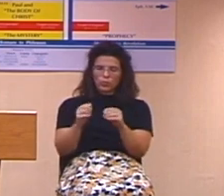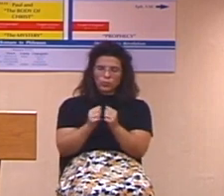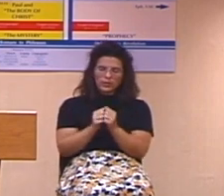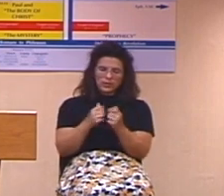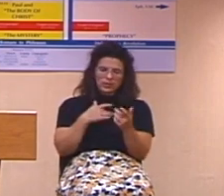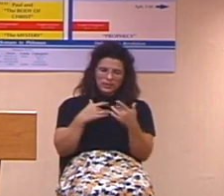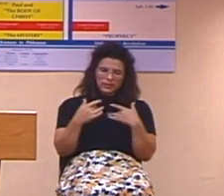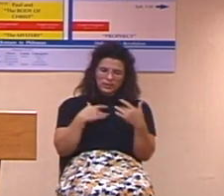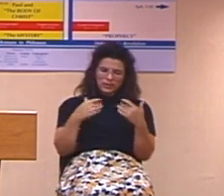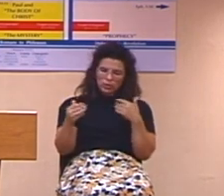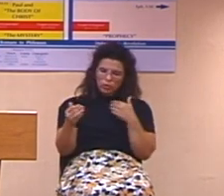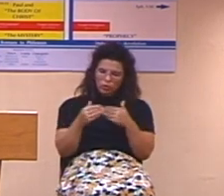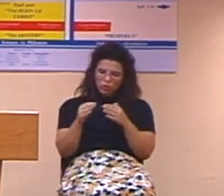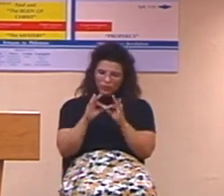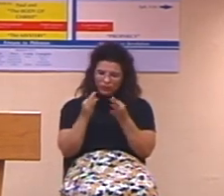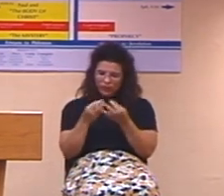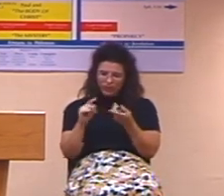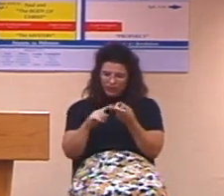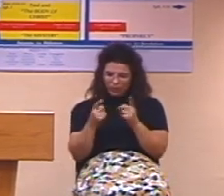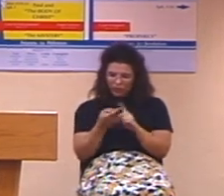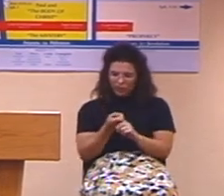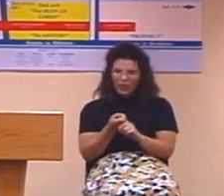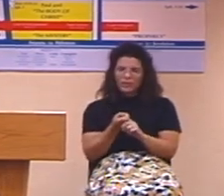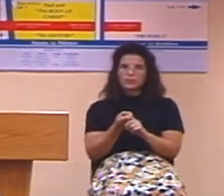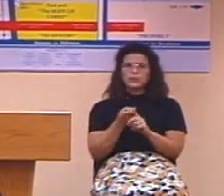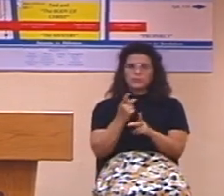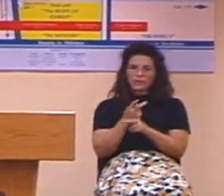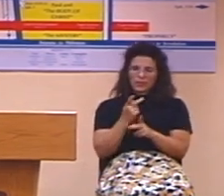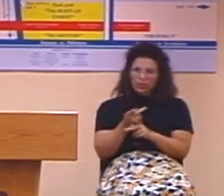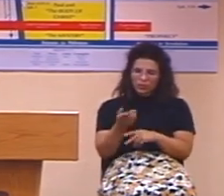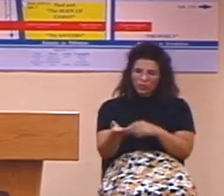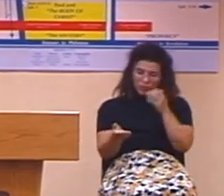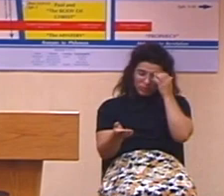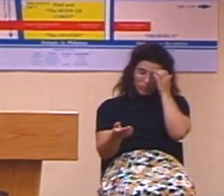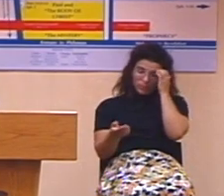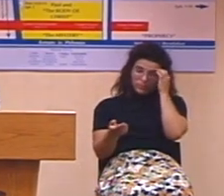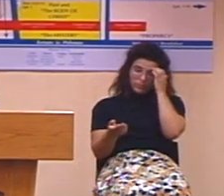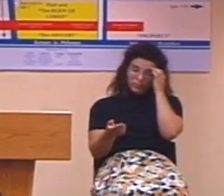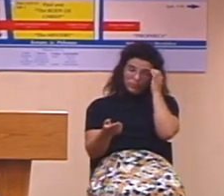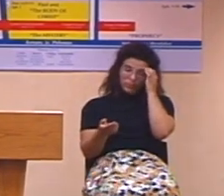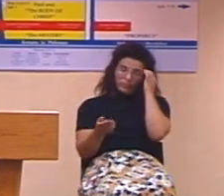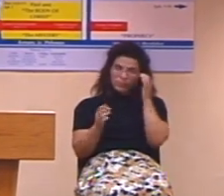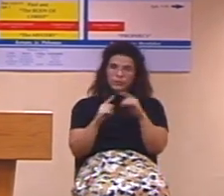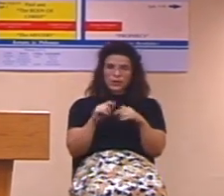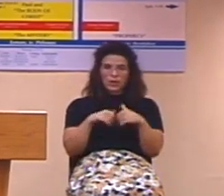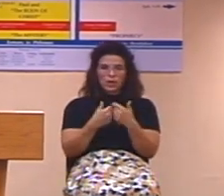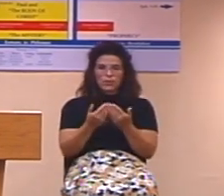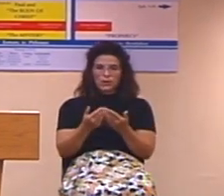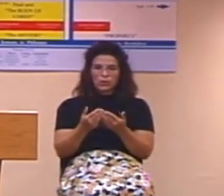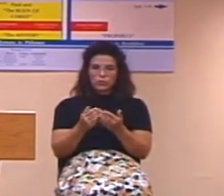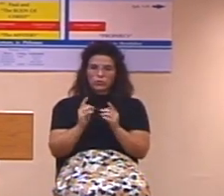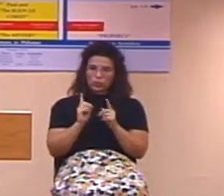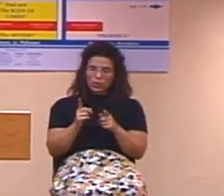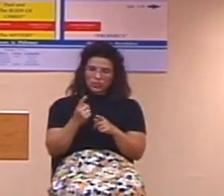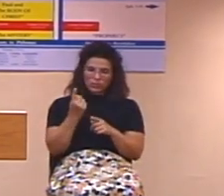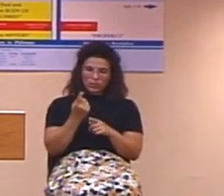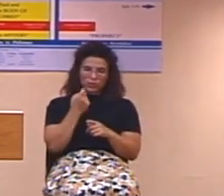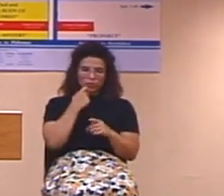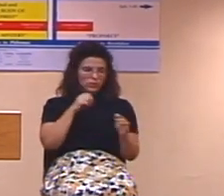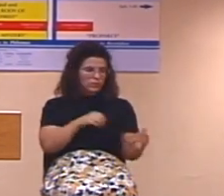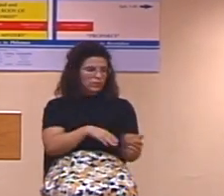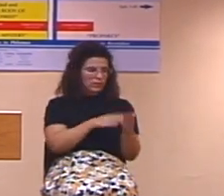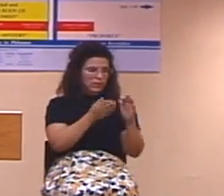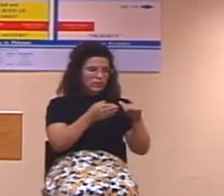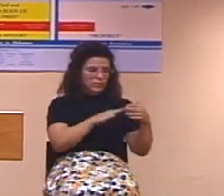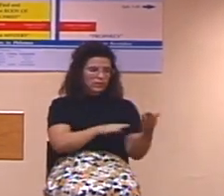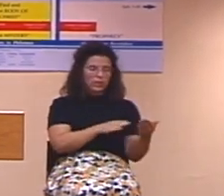close family, friends and so forth, and to be taken care of. But how about go up and say to someone who just faced the